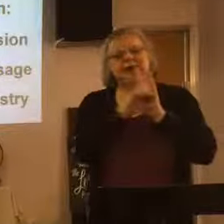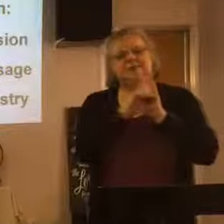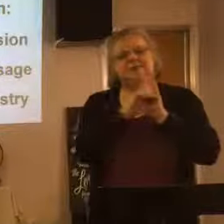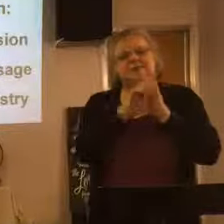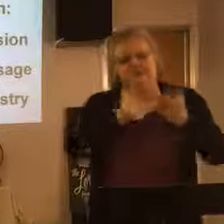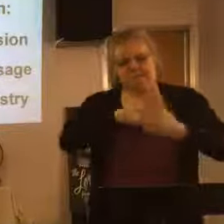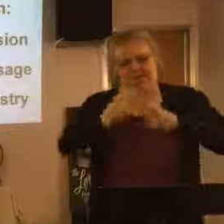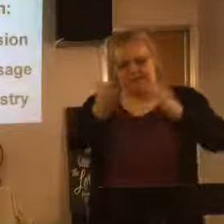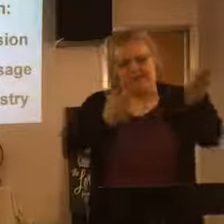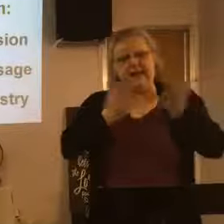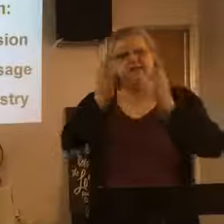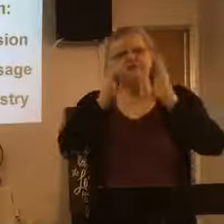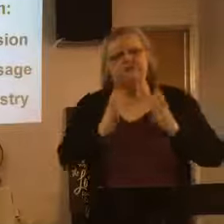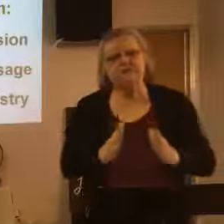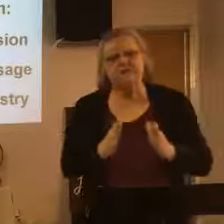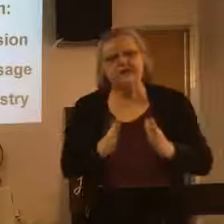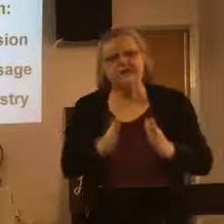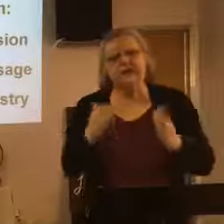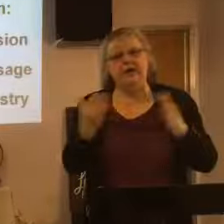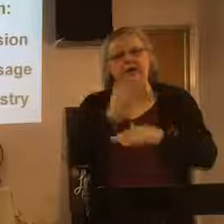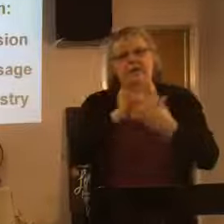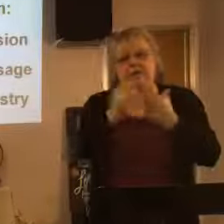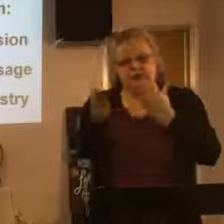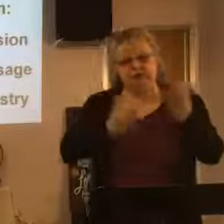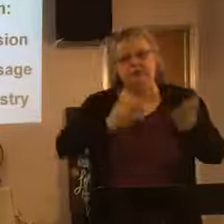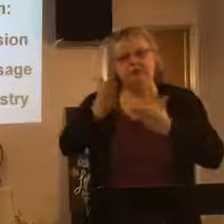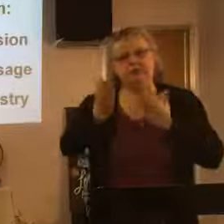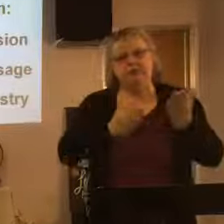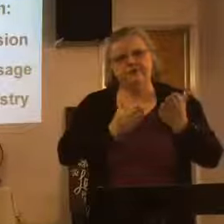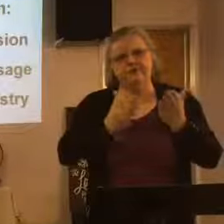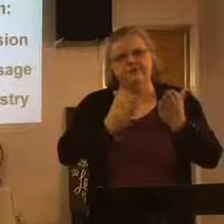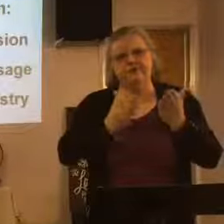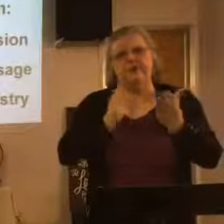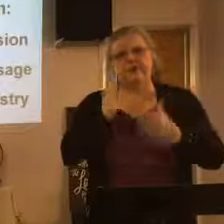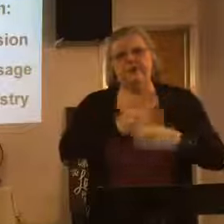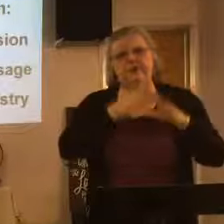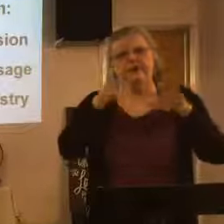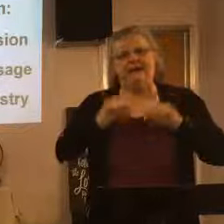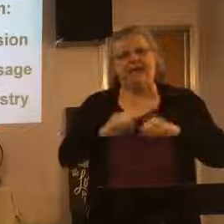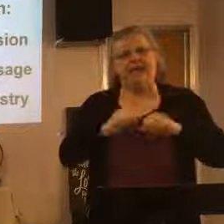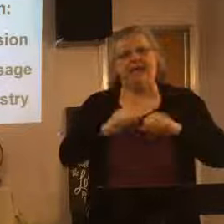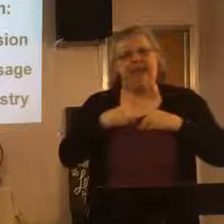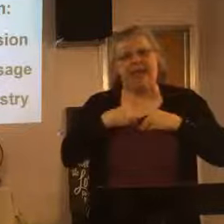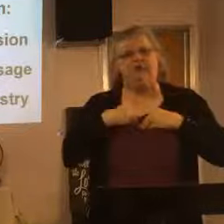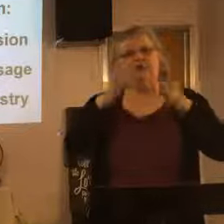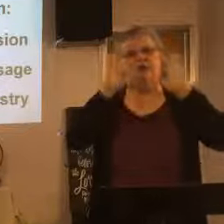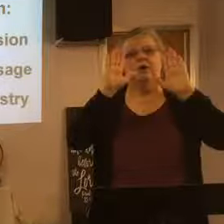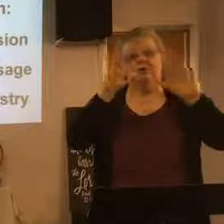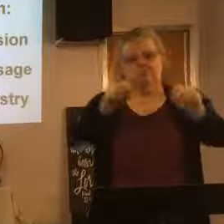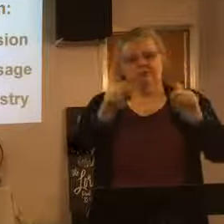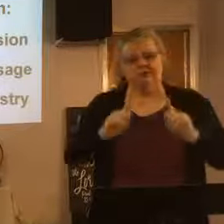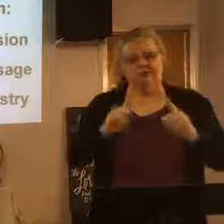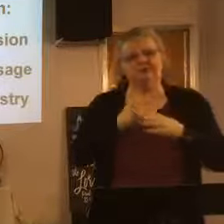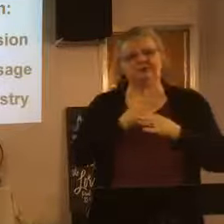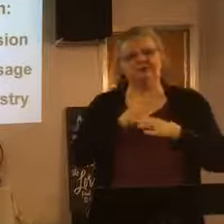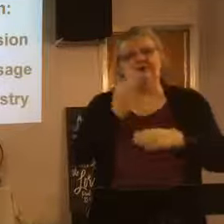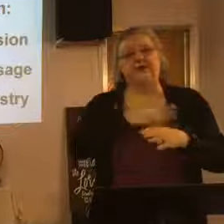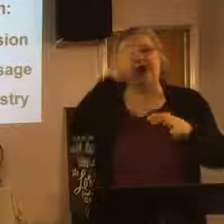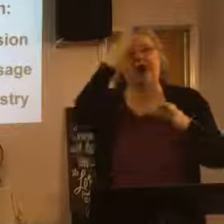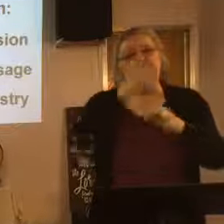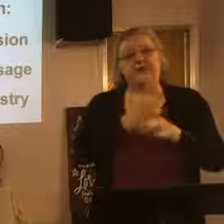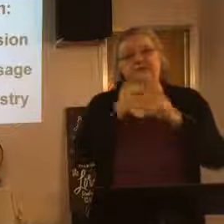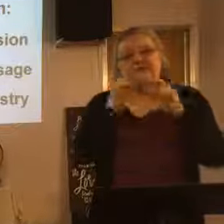Become a servant. And in that servant ministry, we can have the wonderful privilege of sharing our faith and seeing